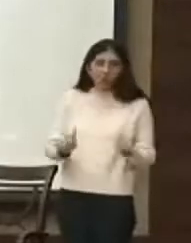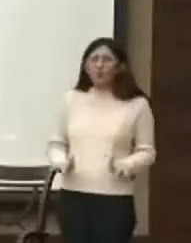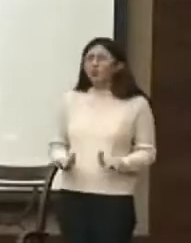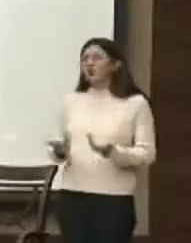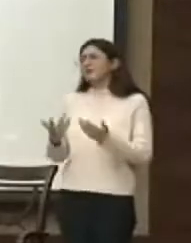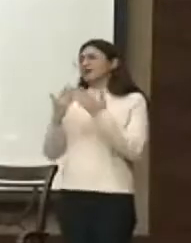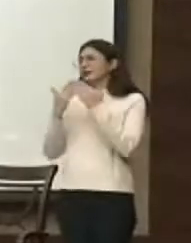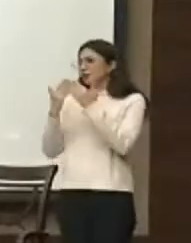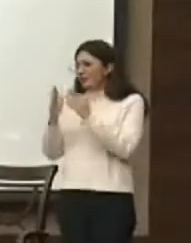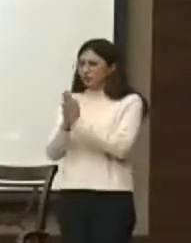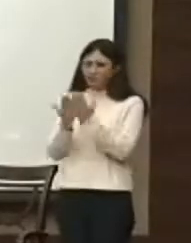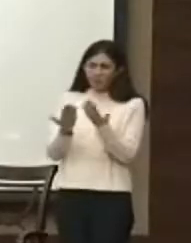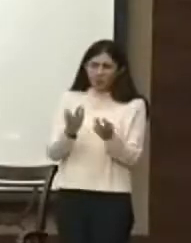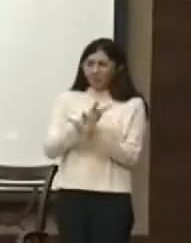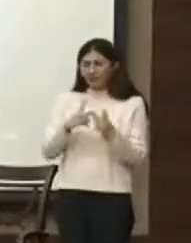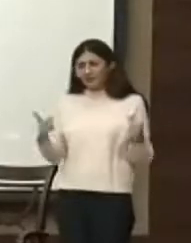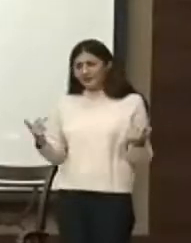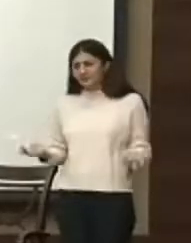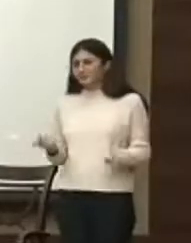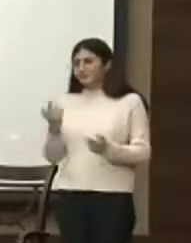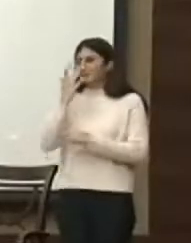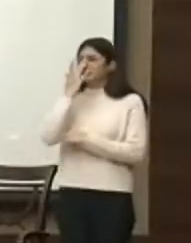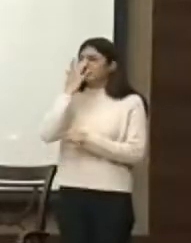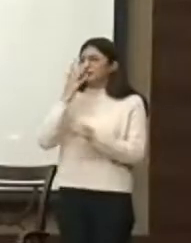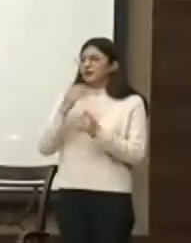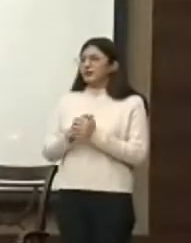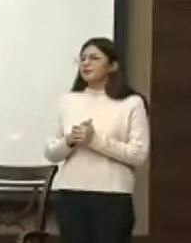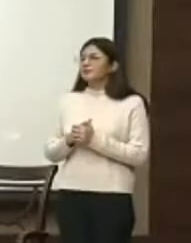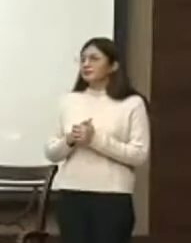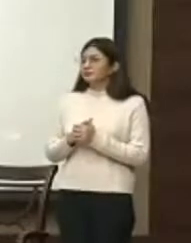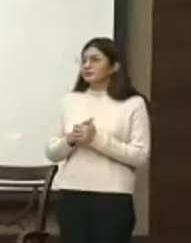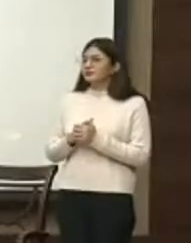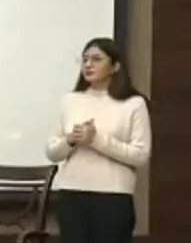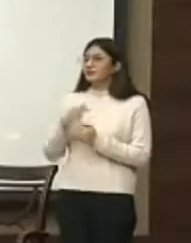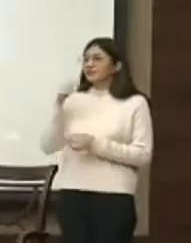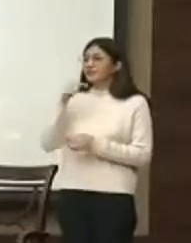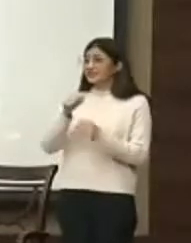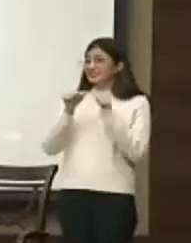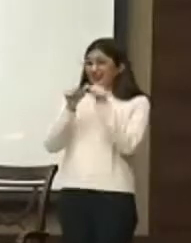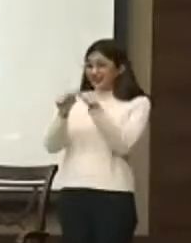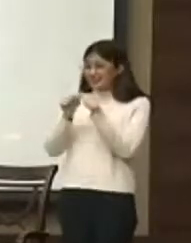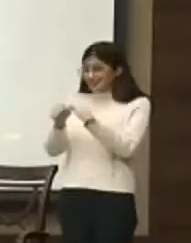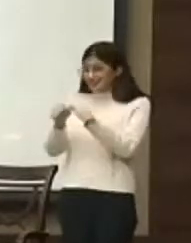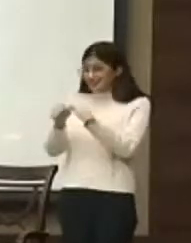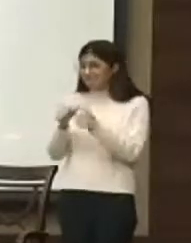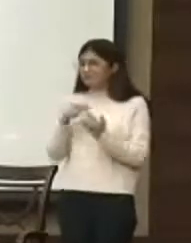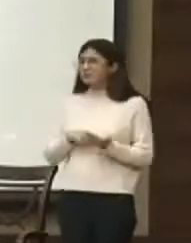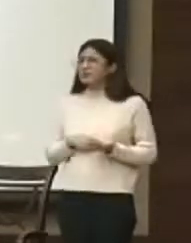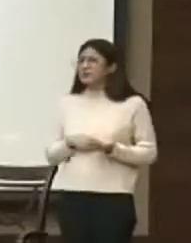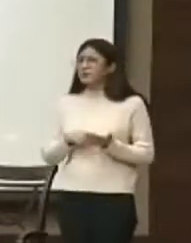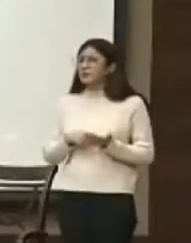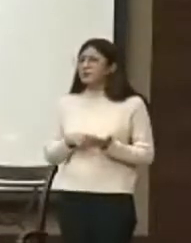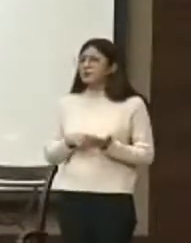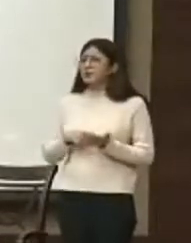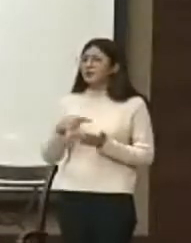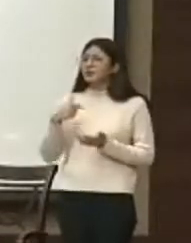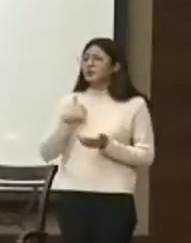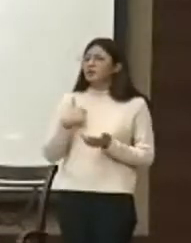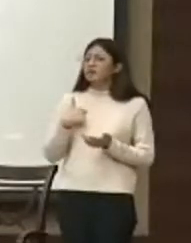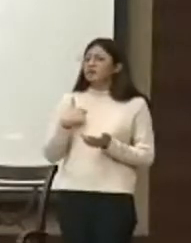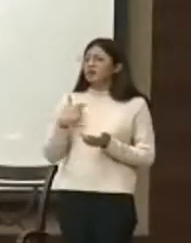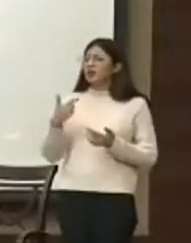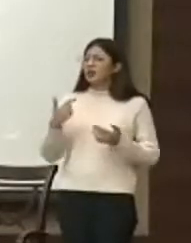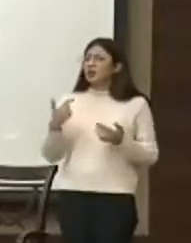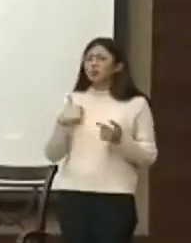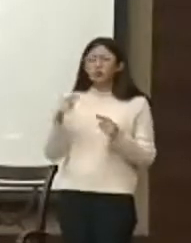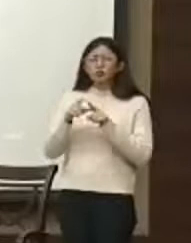and in the textbooks? And I think in those answers is what we have to do.